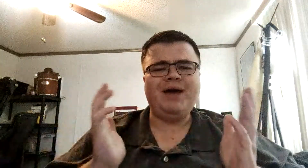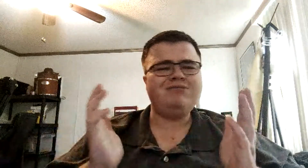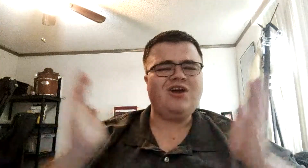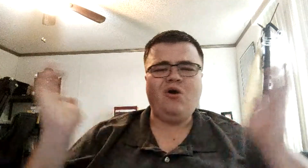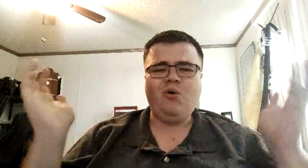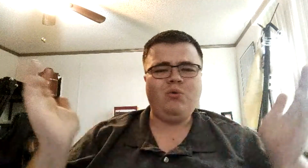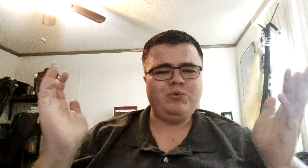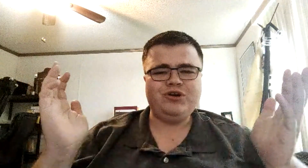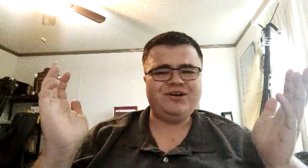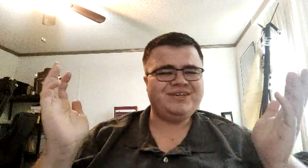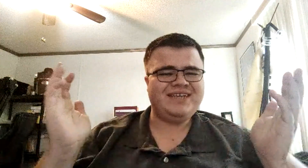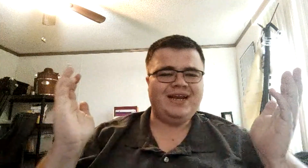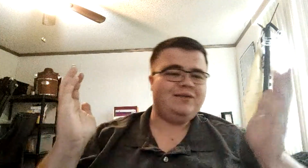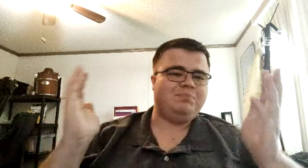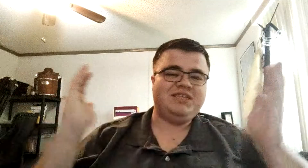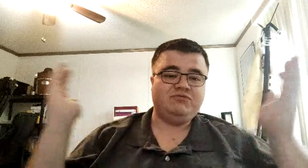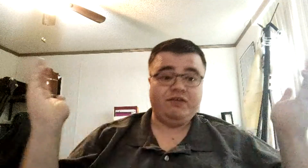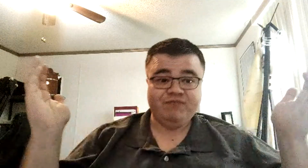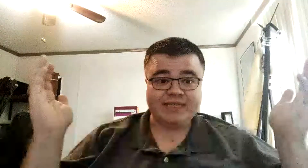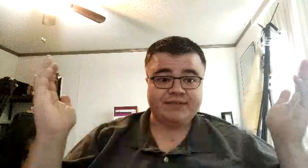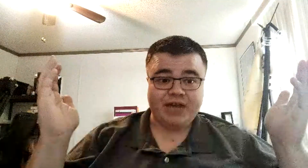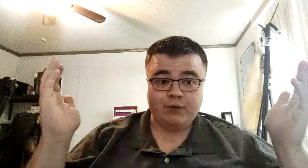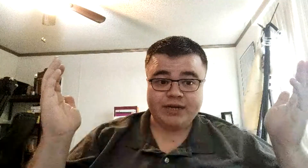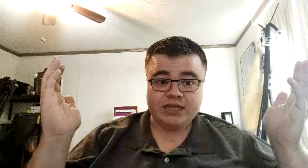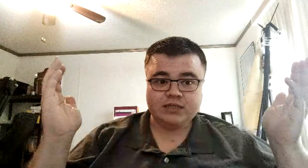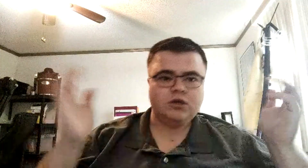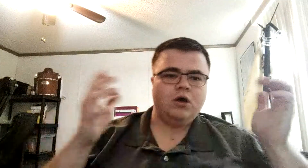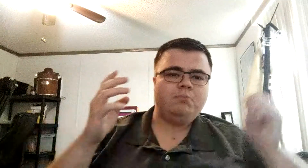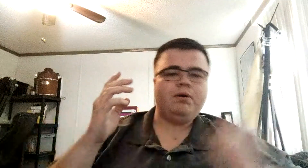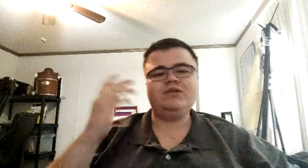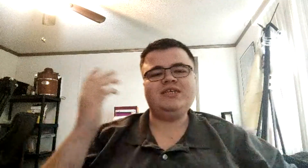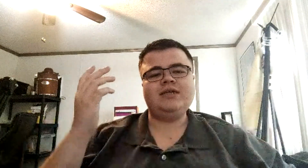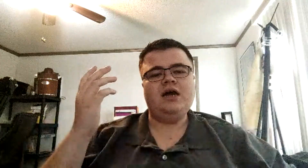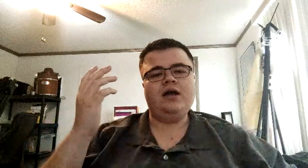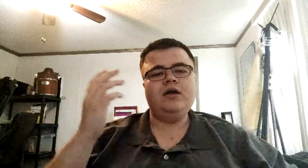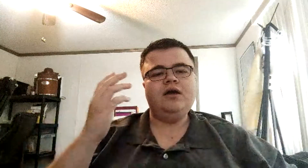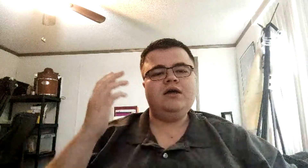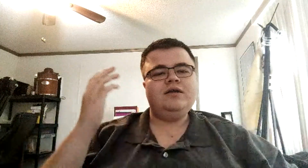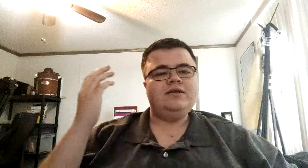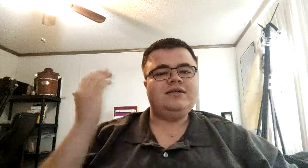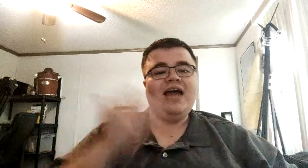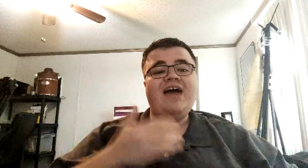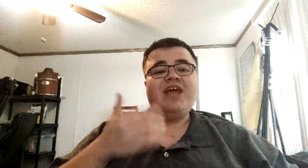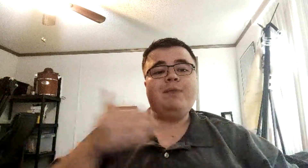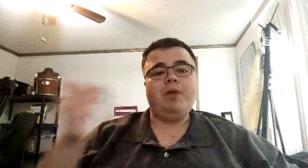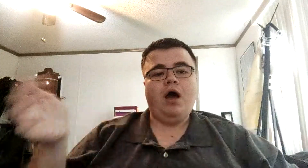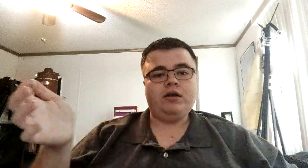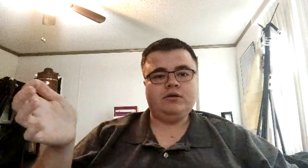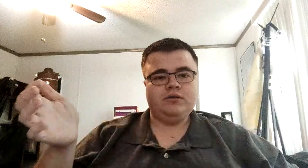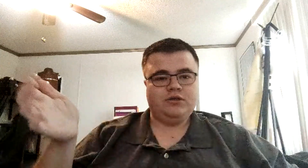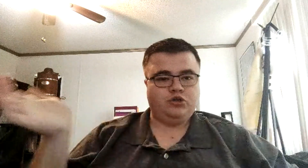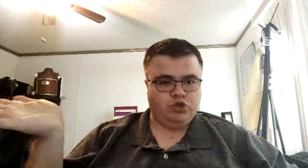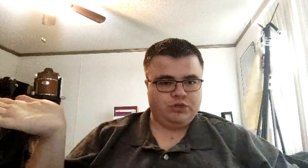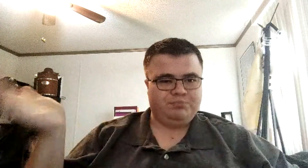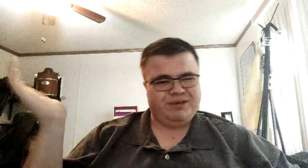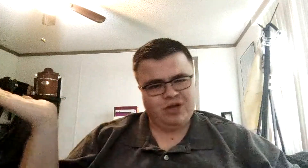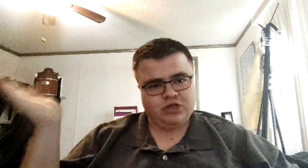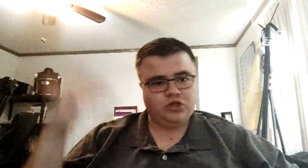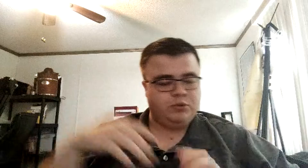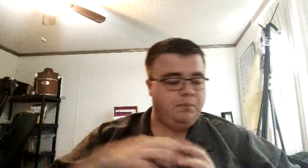it's an old word saying, but it's really offensive nowadays. But we said deaf and blind institution, pretty much.